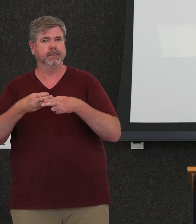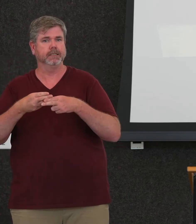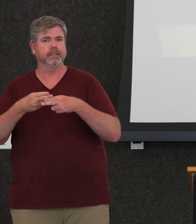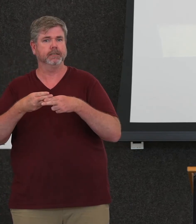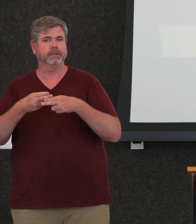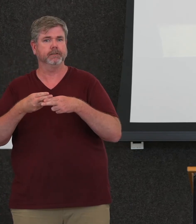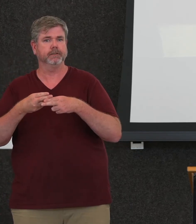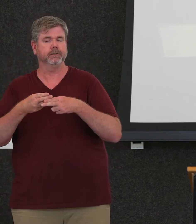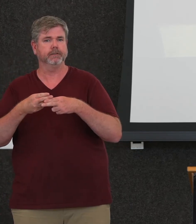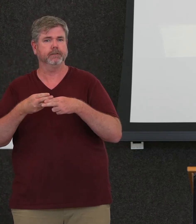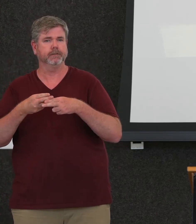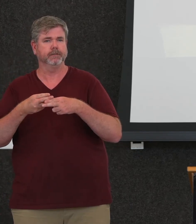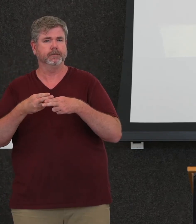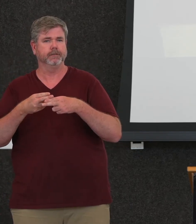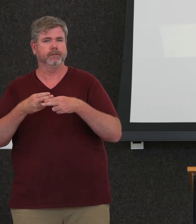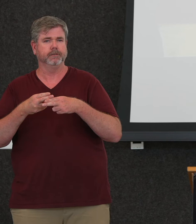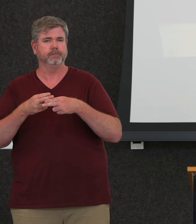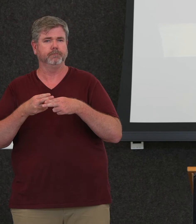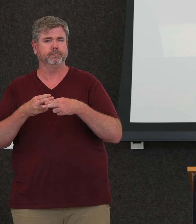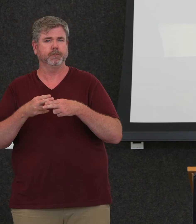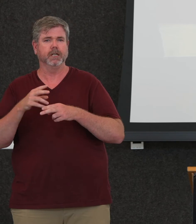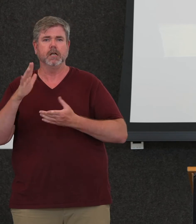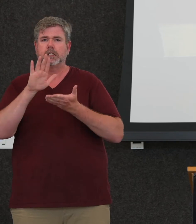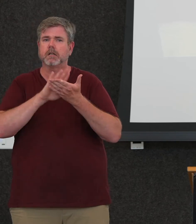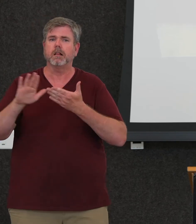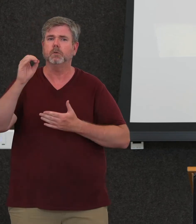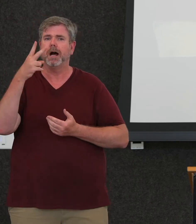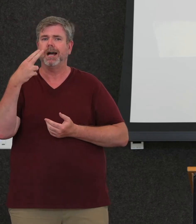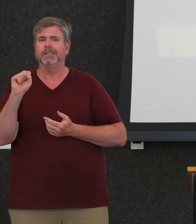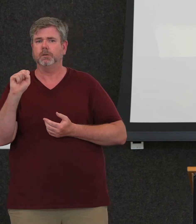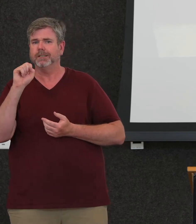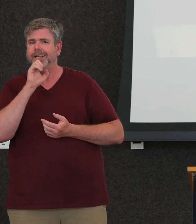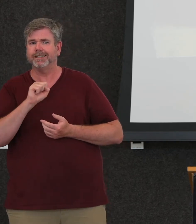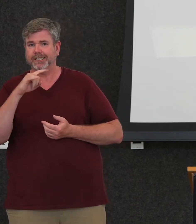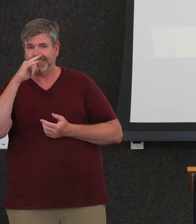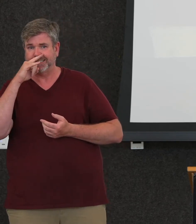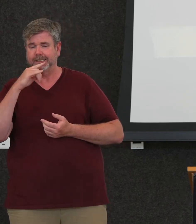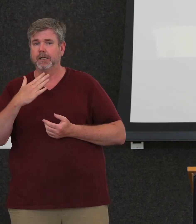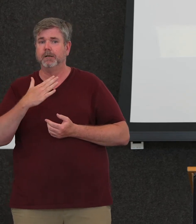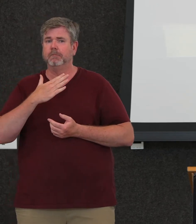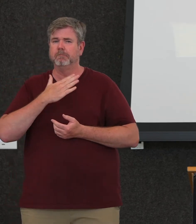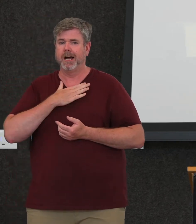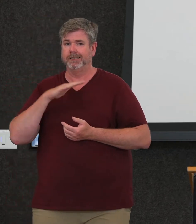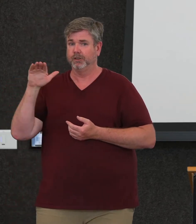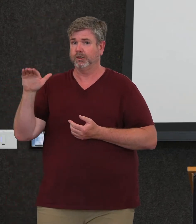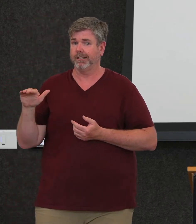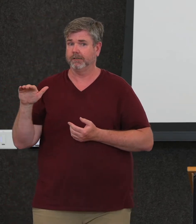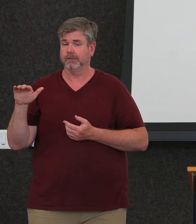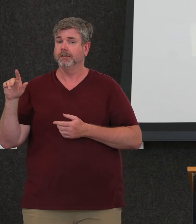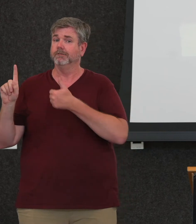kids having worse time with drugs, fentanyl? My senior graduates next week and goes off to college. She may